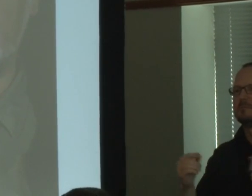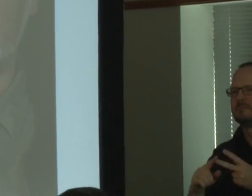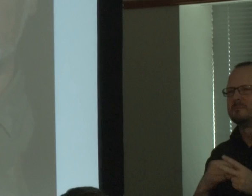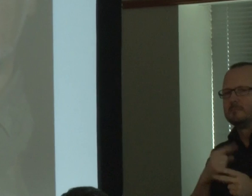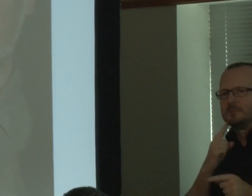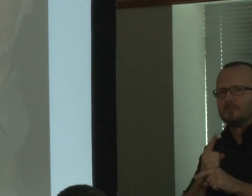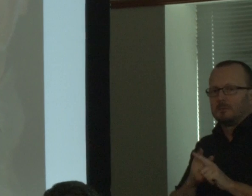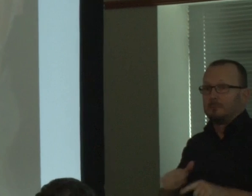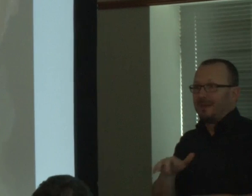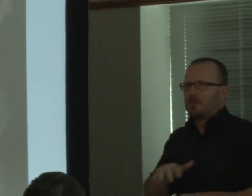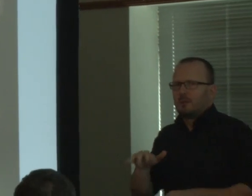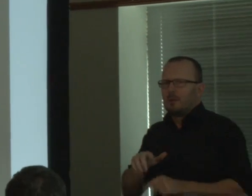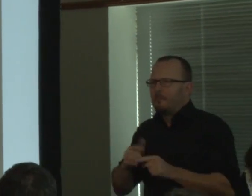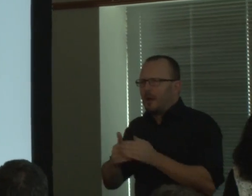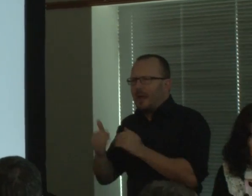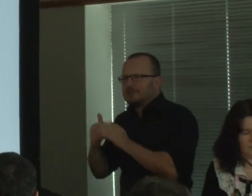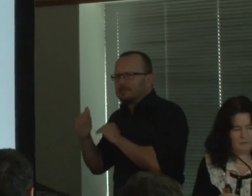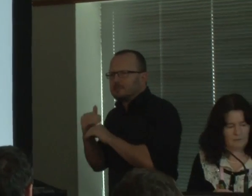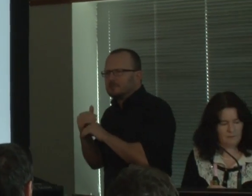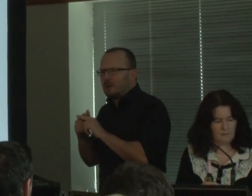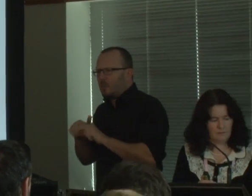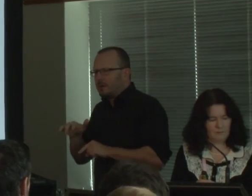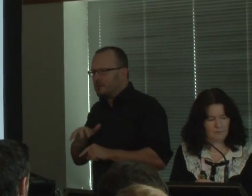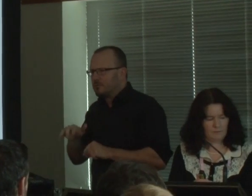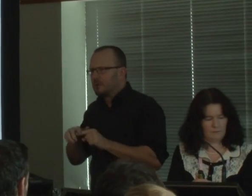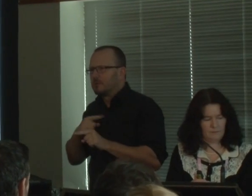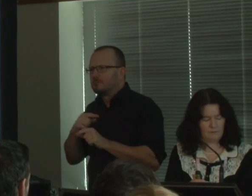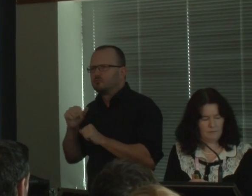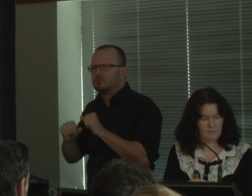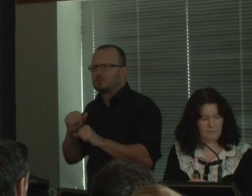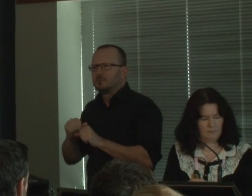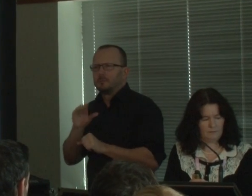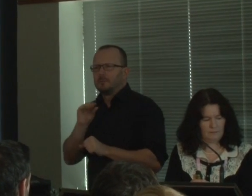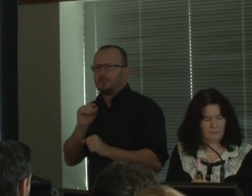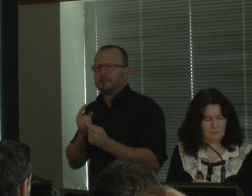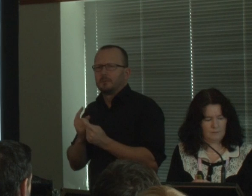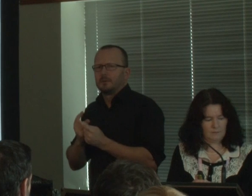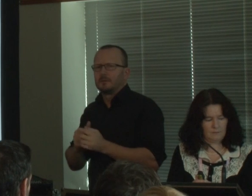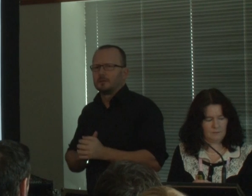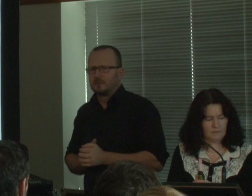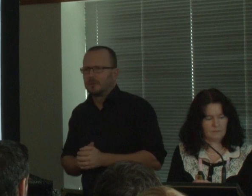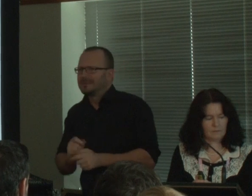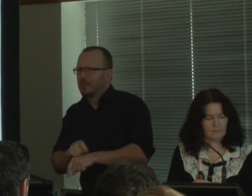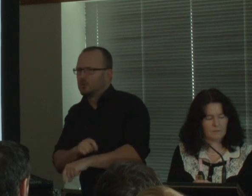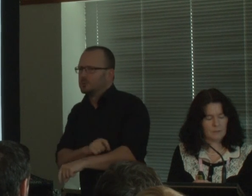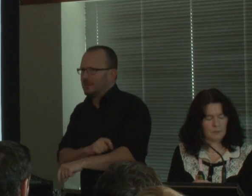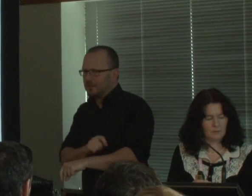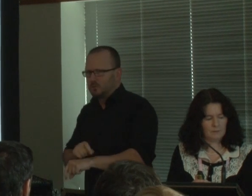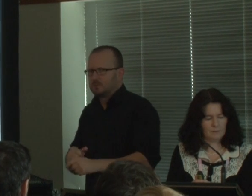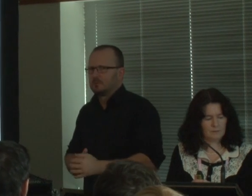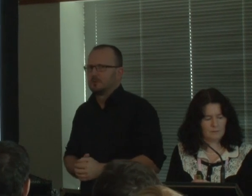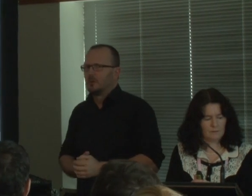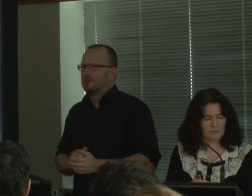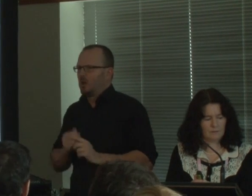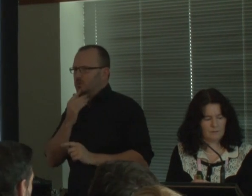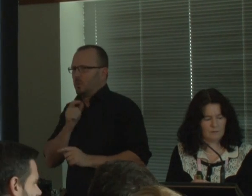ancestor Kahuti was heavily tattooed with the traditional blue colour and he earned the name Blueskin,